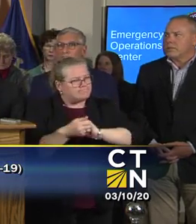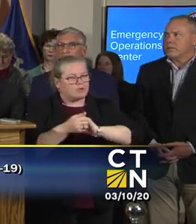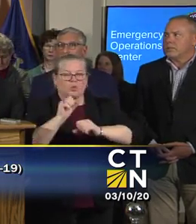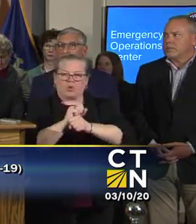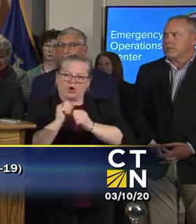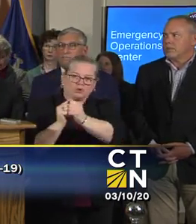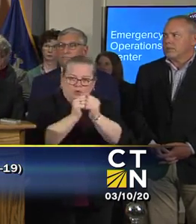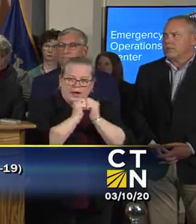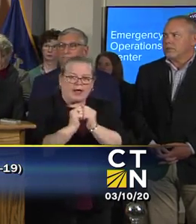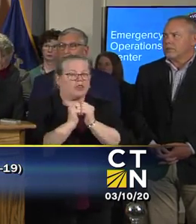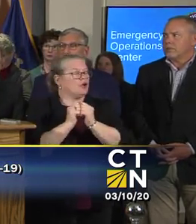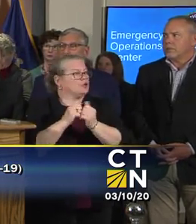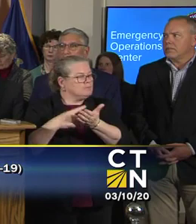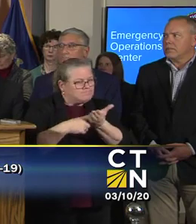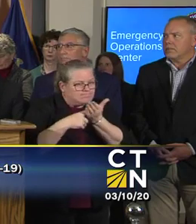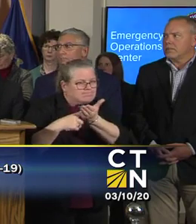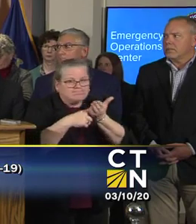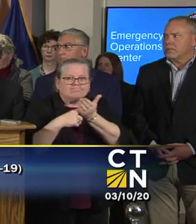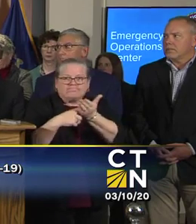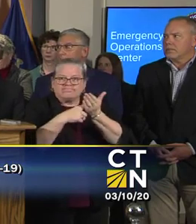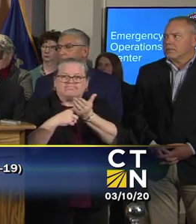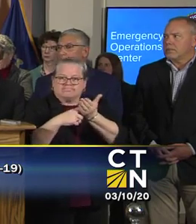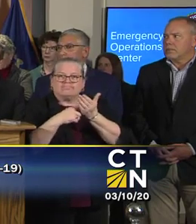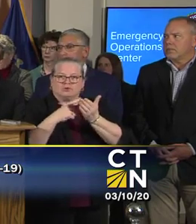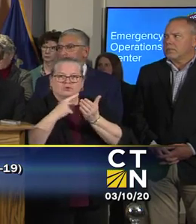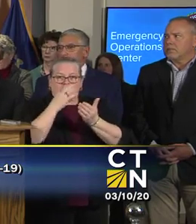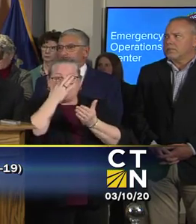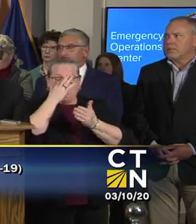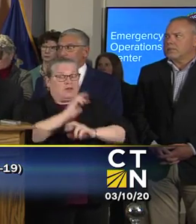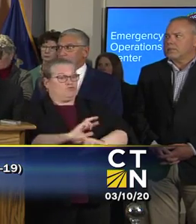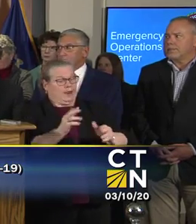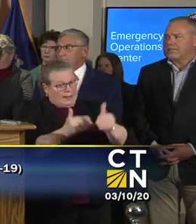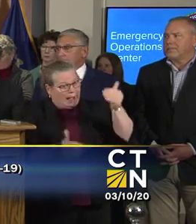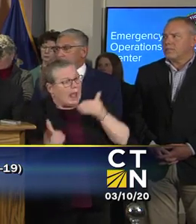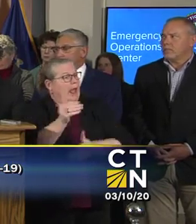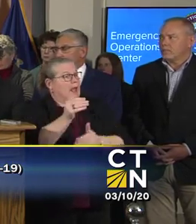this, even though we have very few tested cases in the state of Connecticut so far.